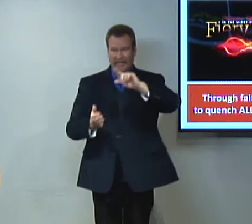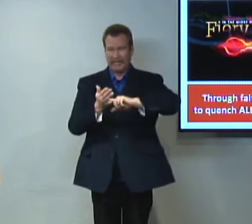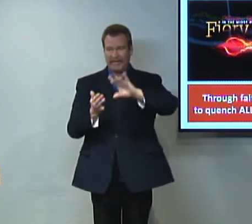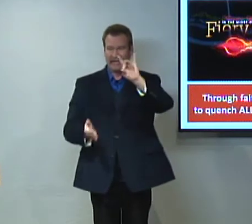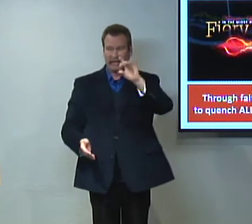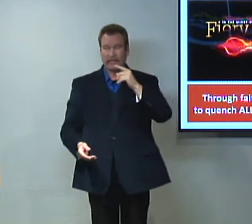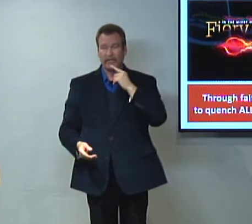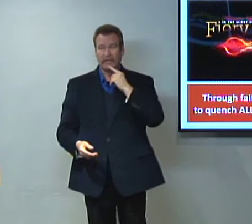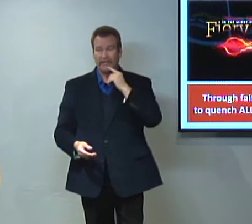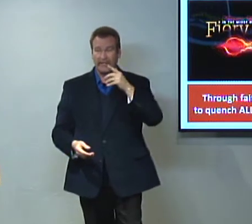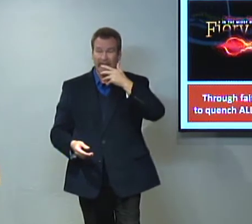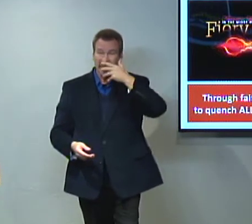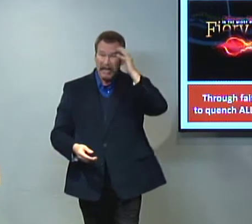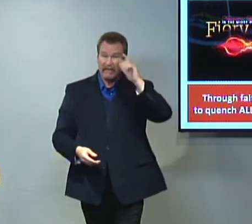us, to us.